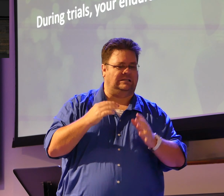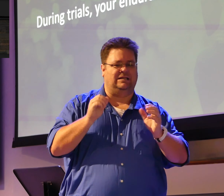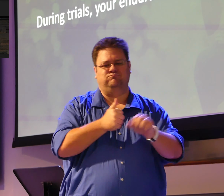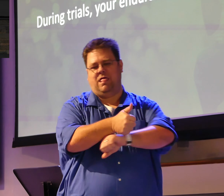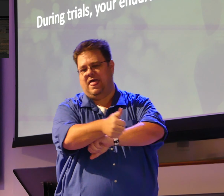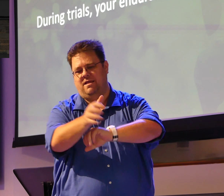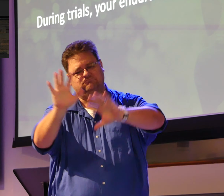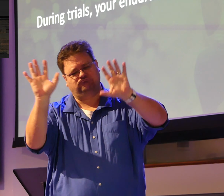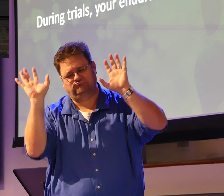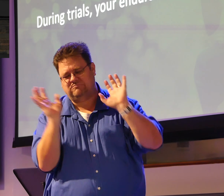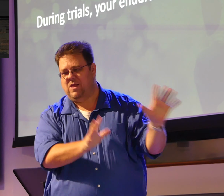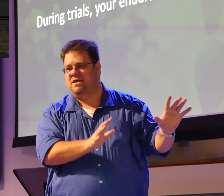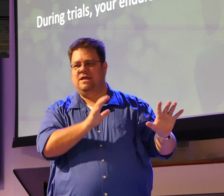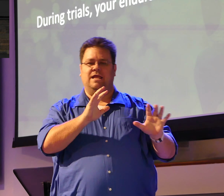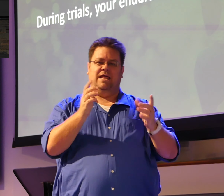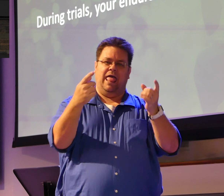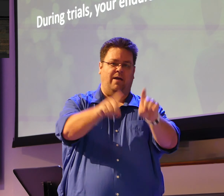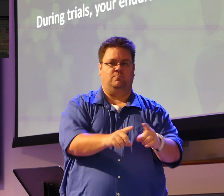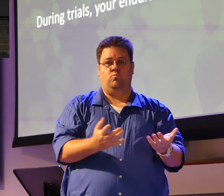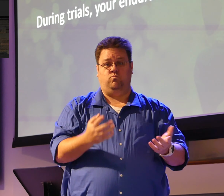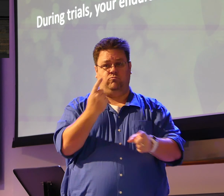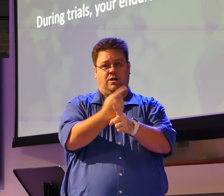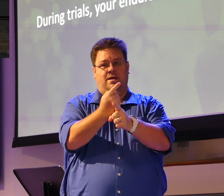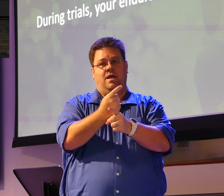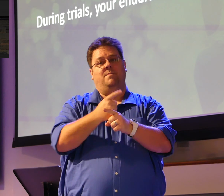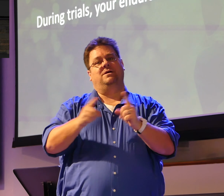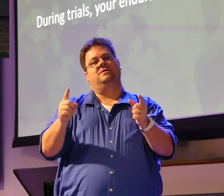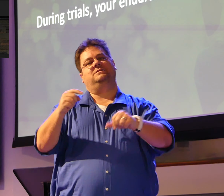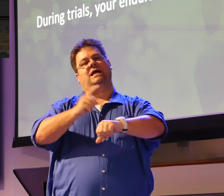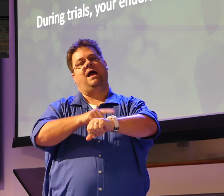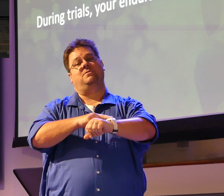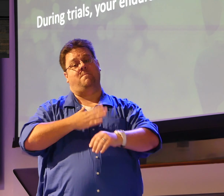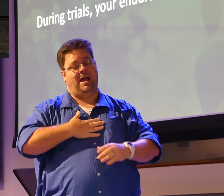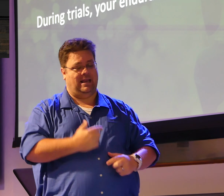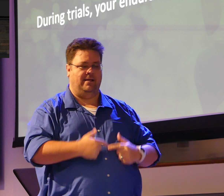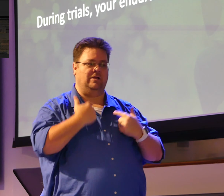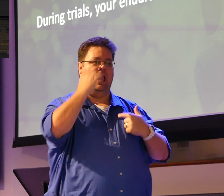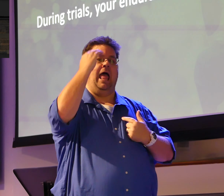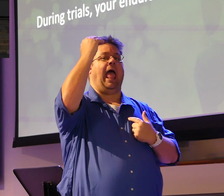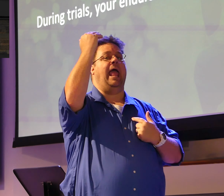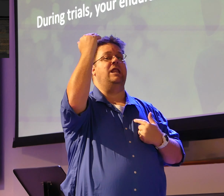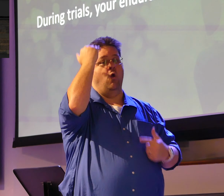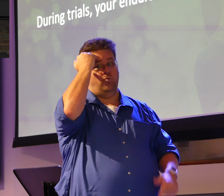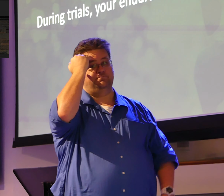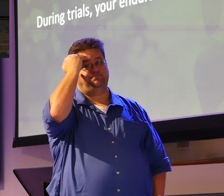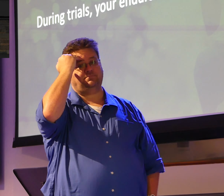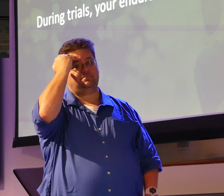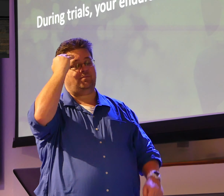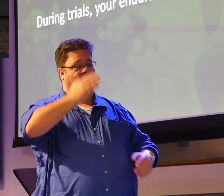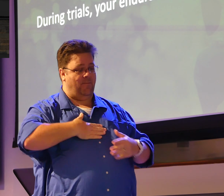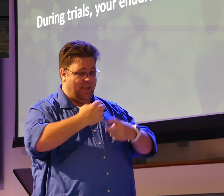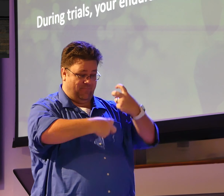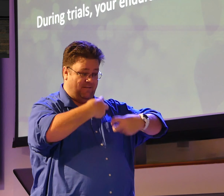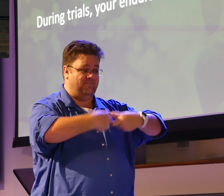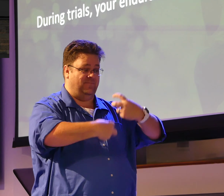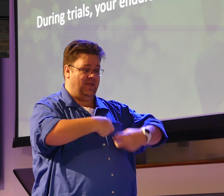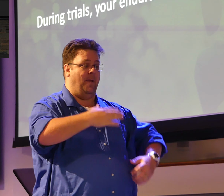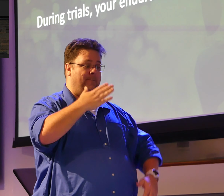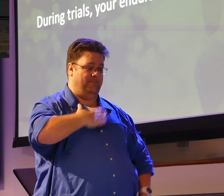nobody's fault nobody's you know it's it nobody to blame right but then there's times in my life i know when